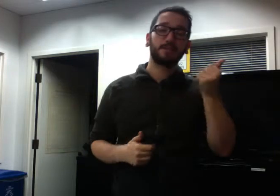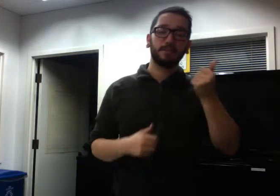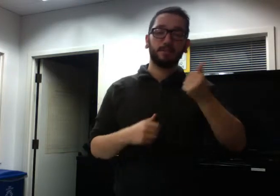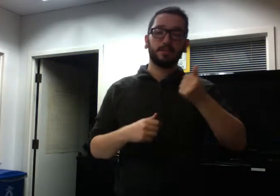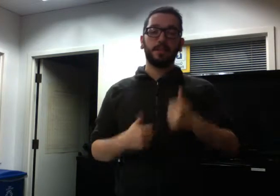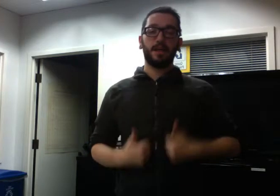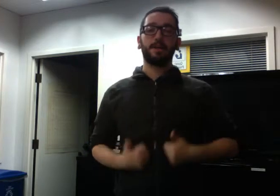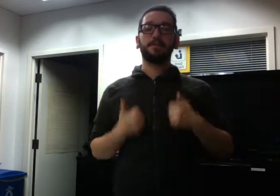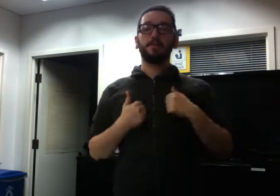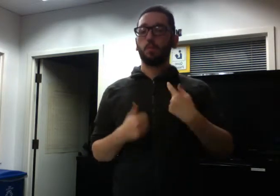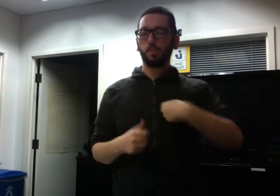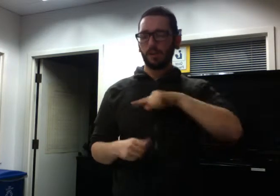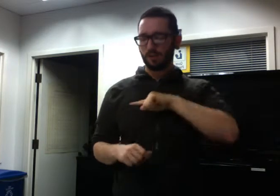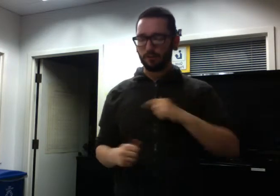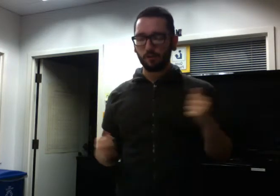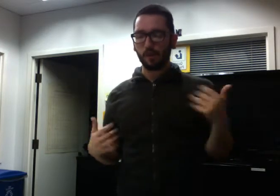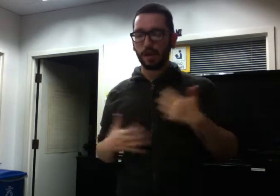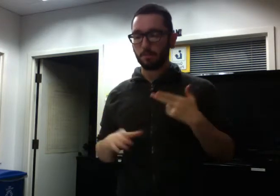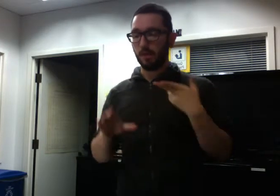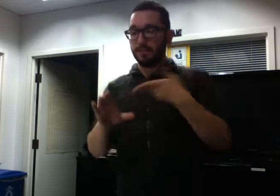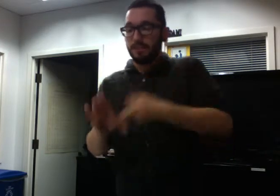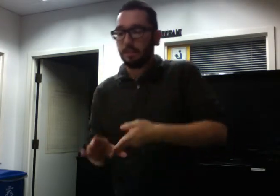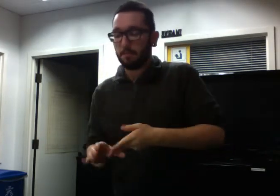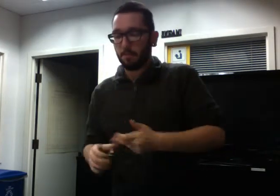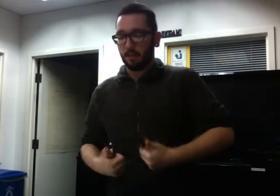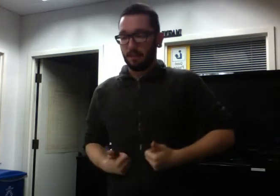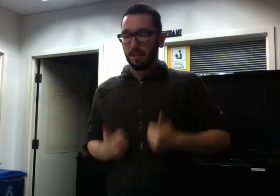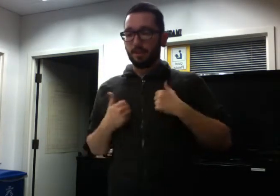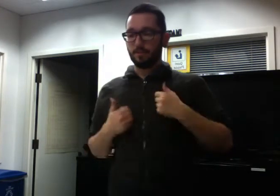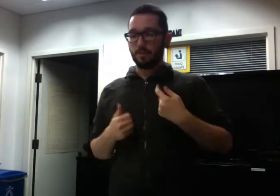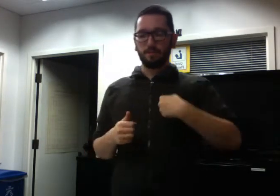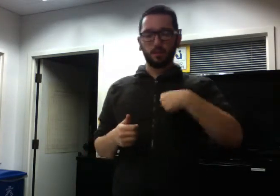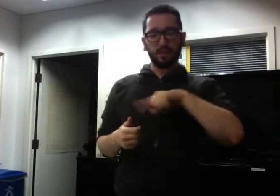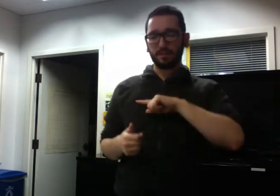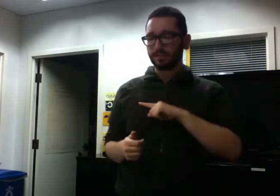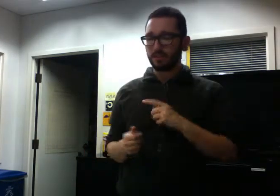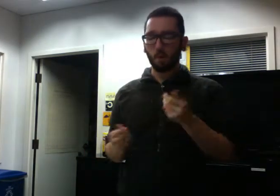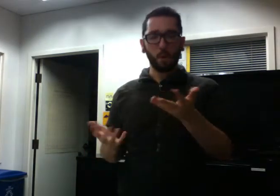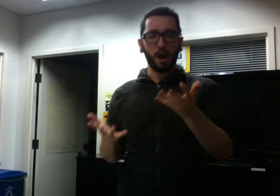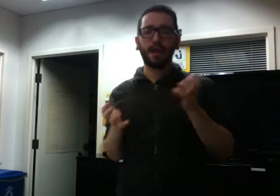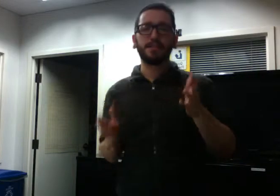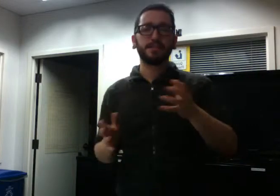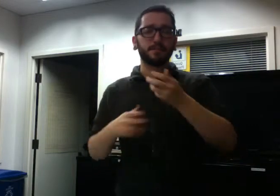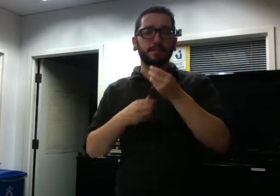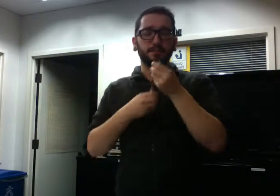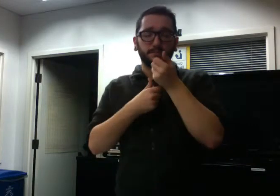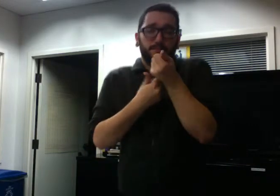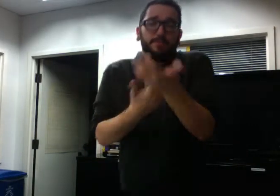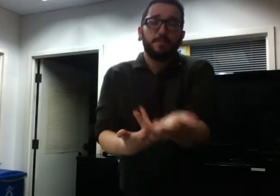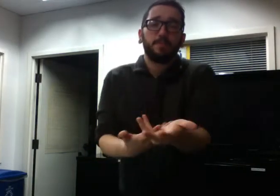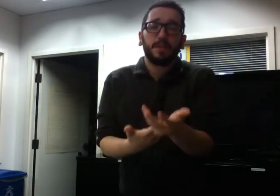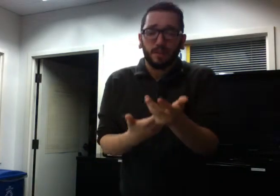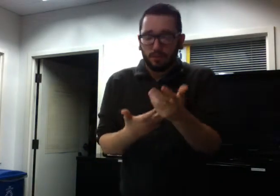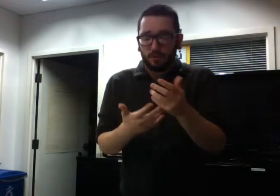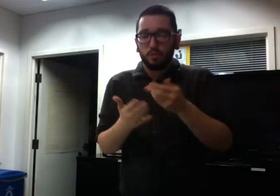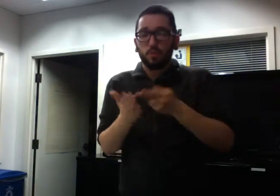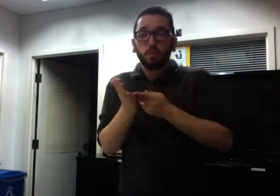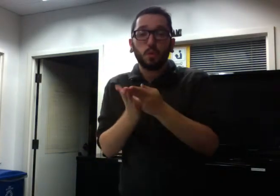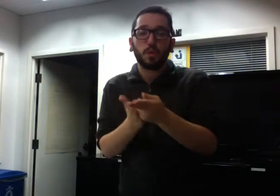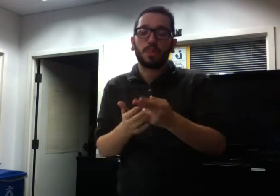are afraid. We're afraid to speak our truth, we're afraid to show up in the world as we are, and we're holding back in some